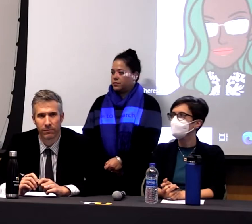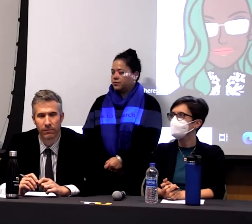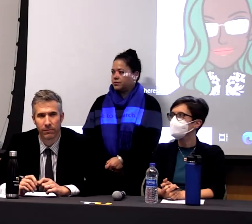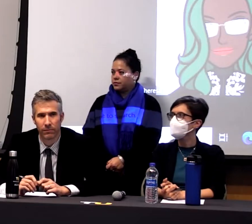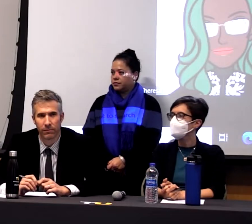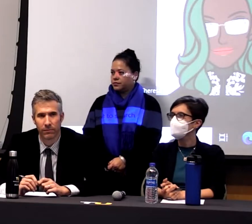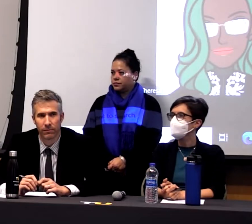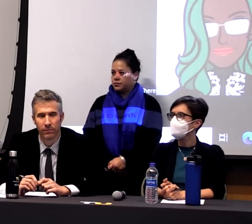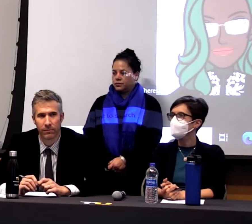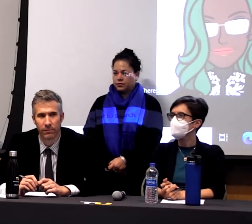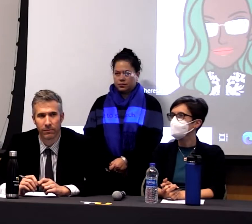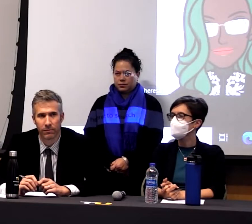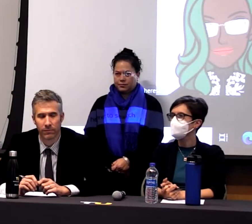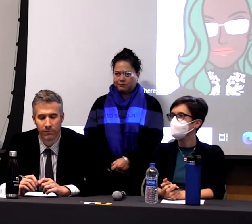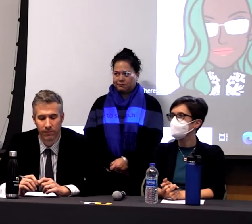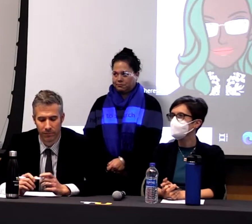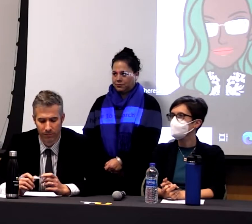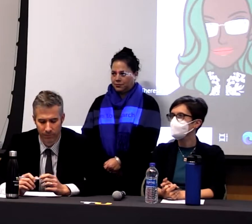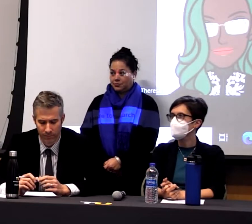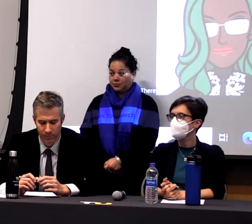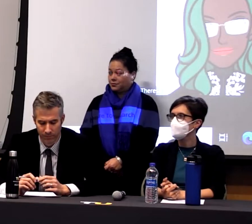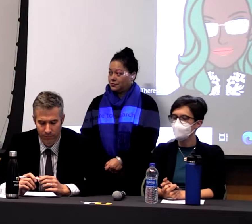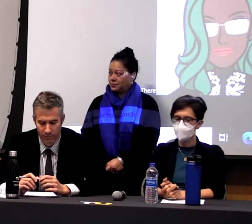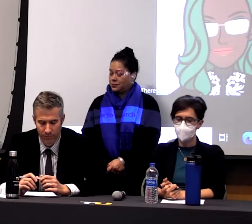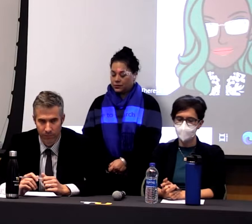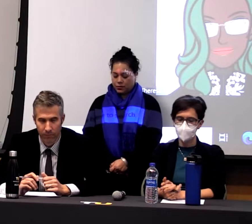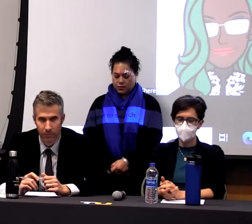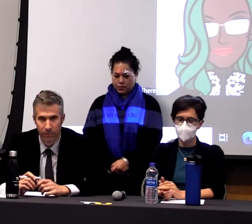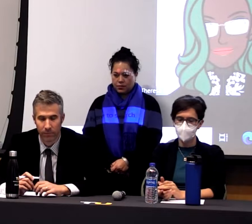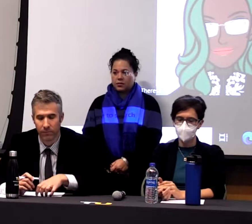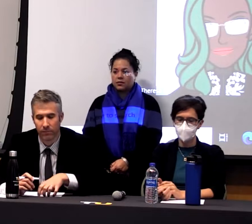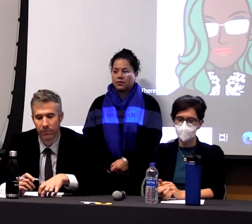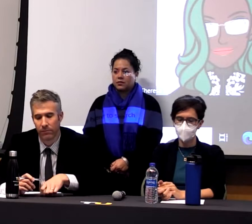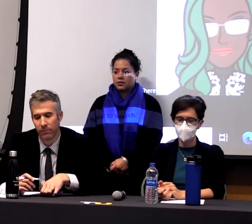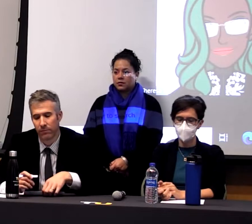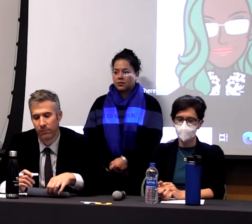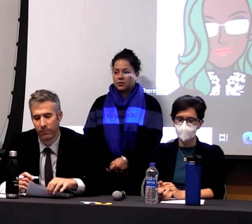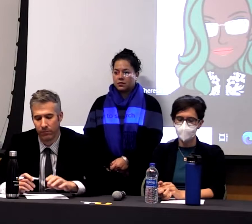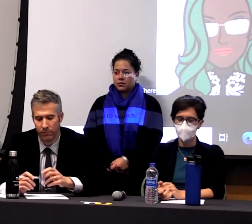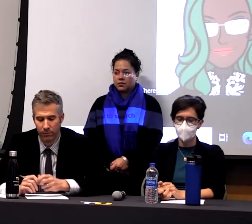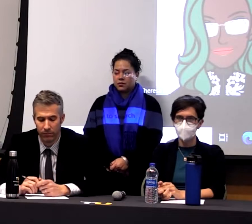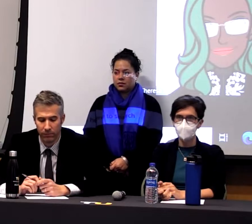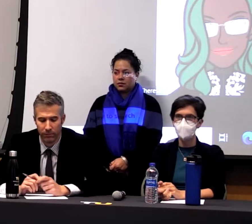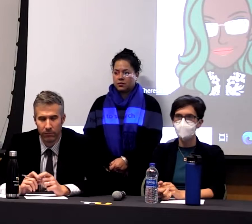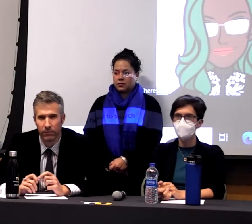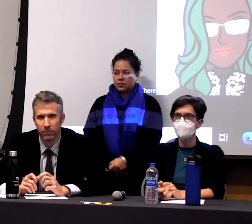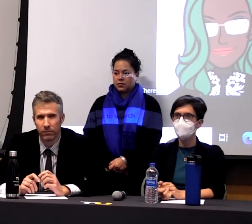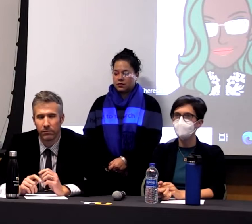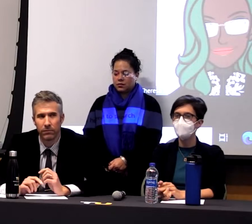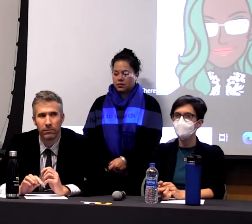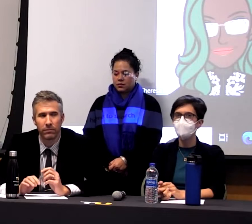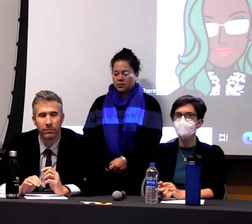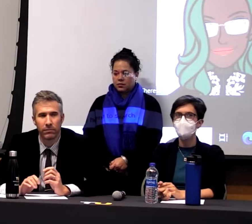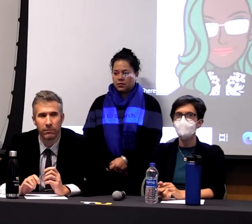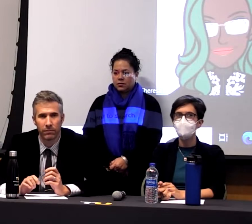of the critical topics of the time we live in is the state of democracy. The presence,